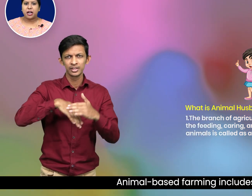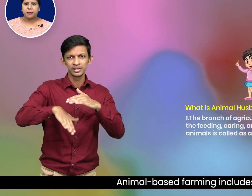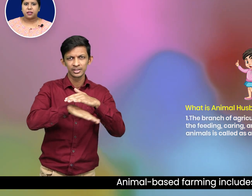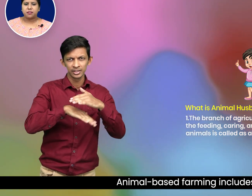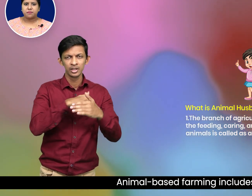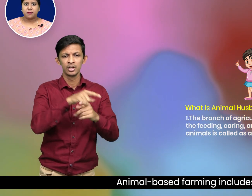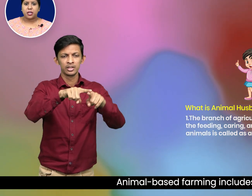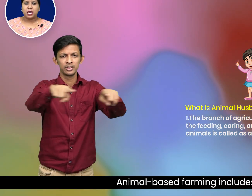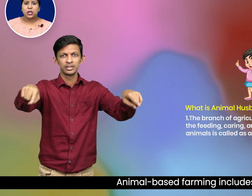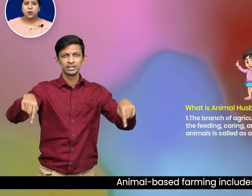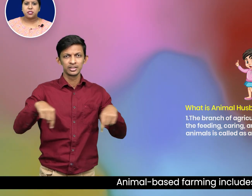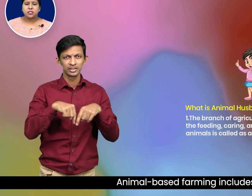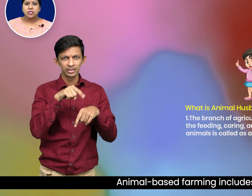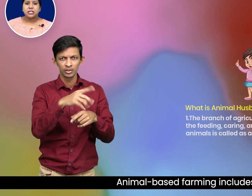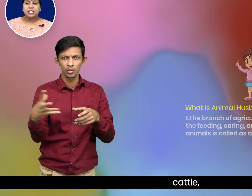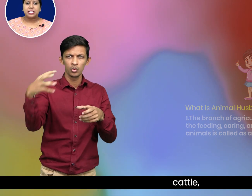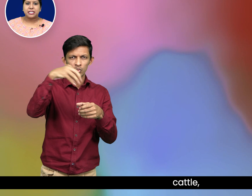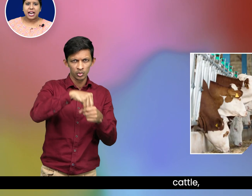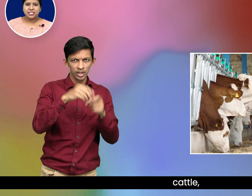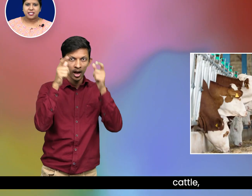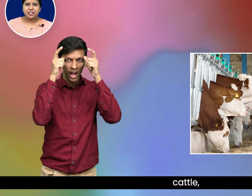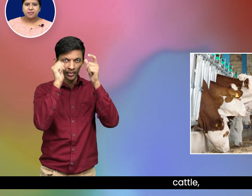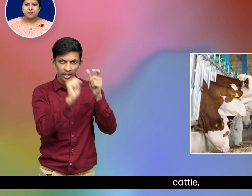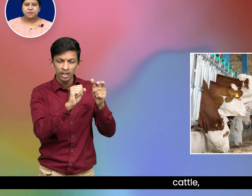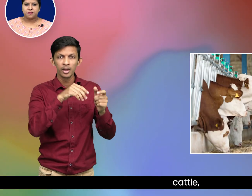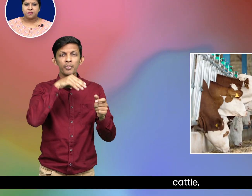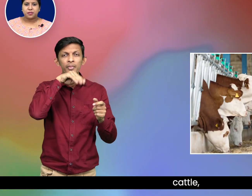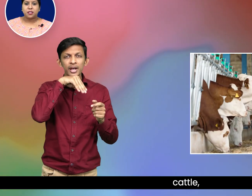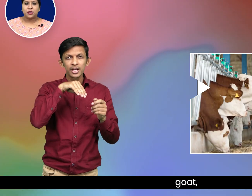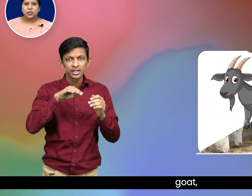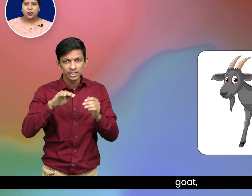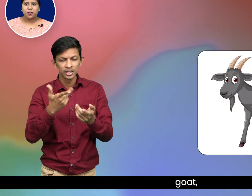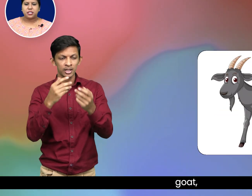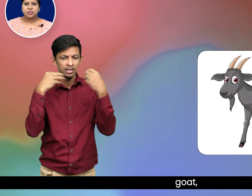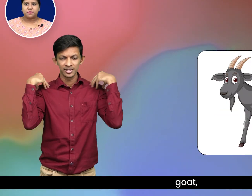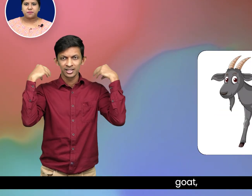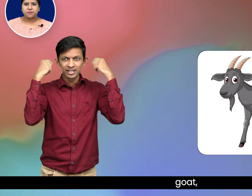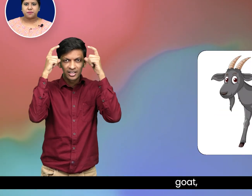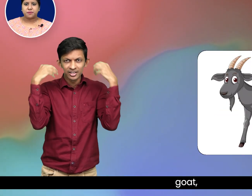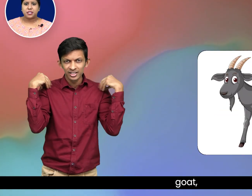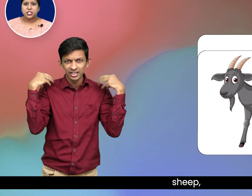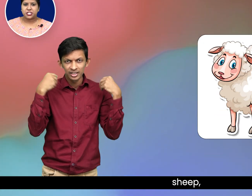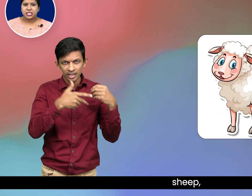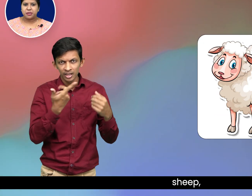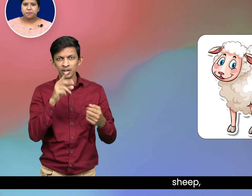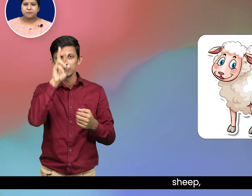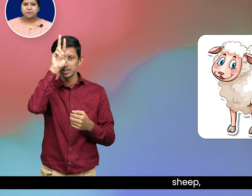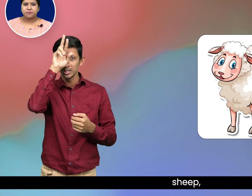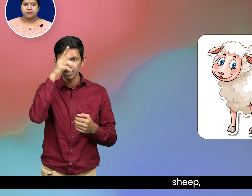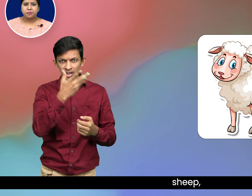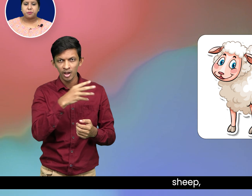Animal-based farming includes cattle, goat,